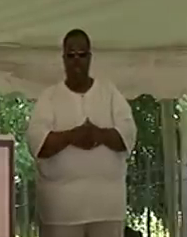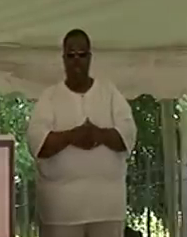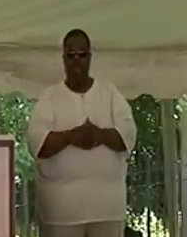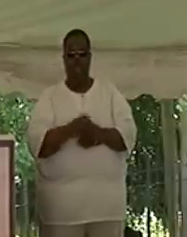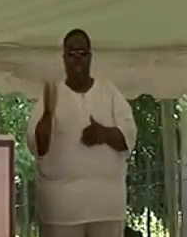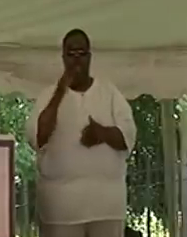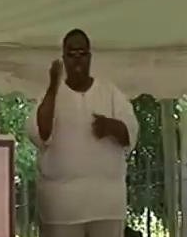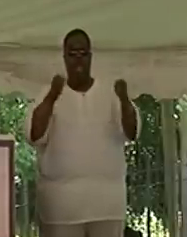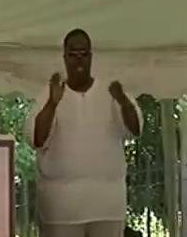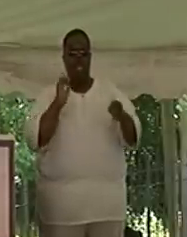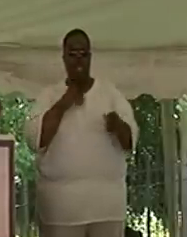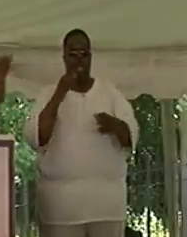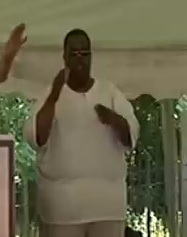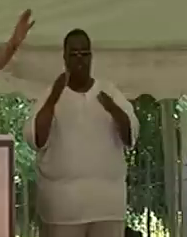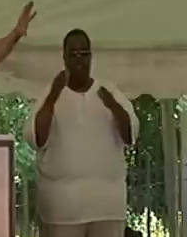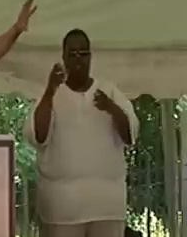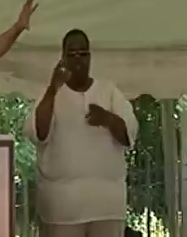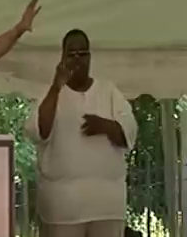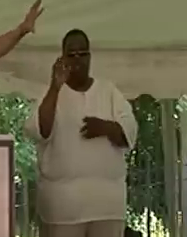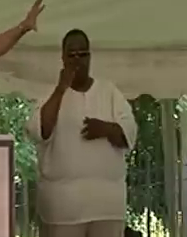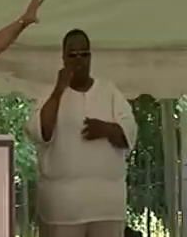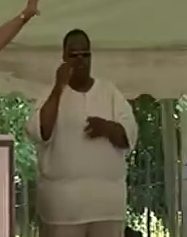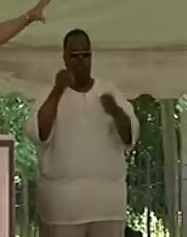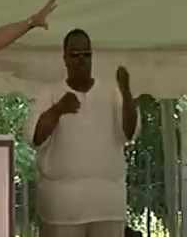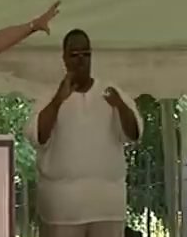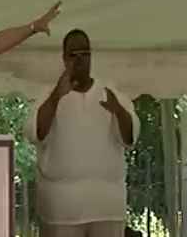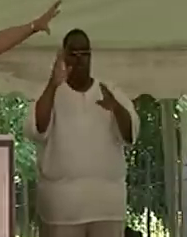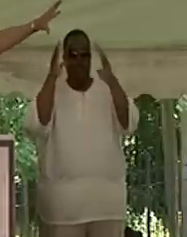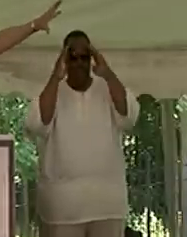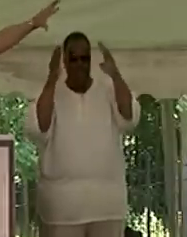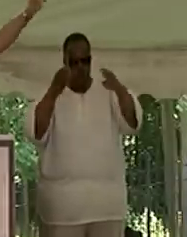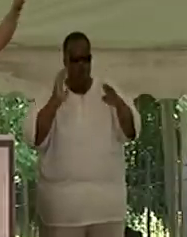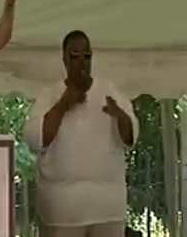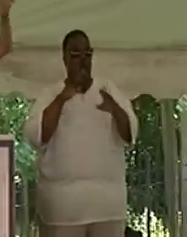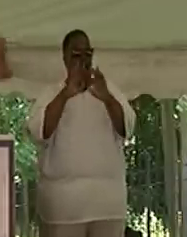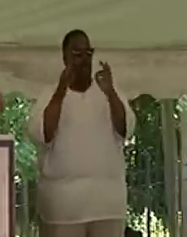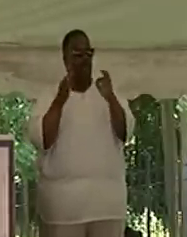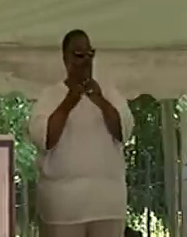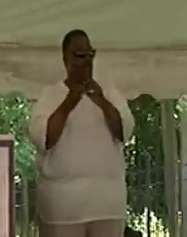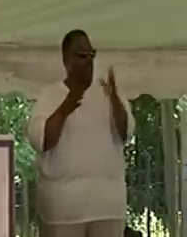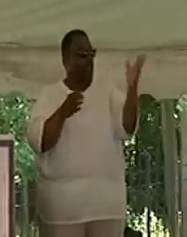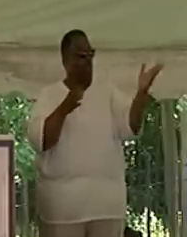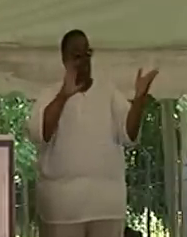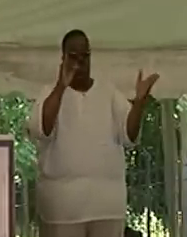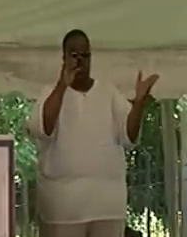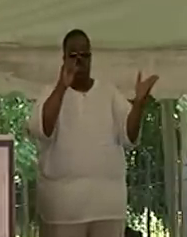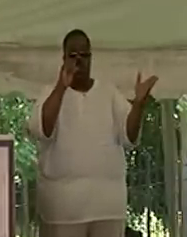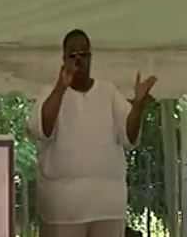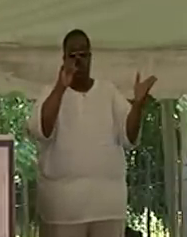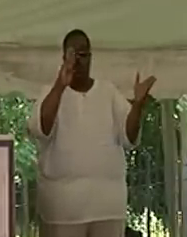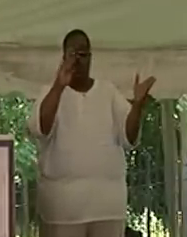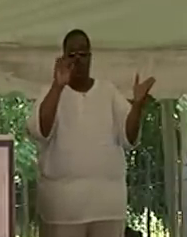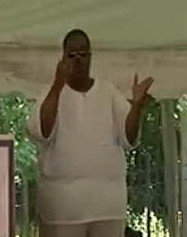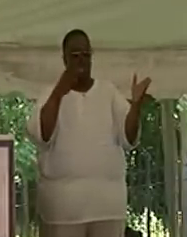as a judge and our security force, paying attention to our families. How about a big hand for Judge Bush?